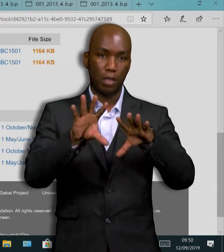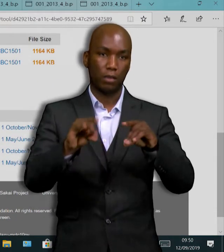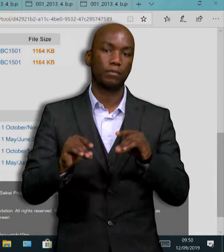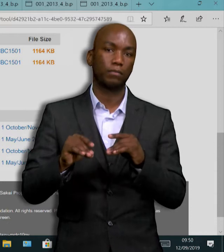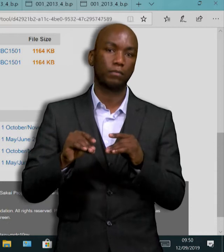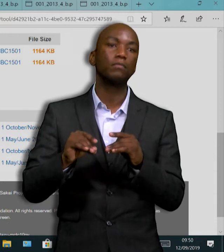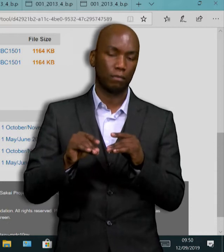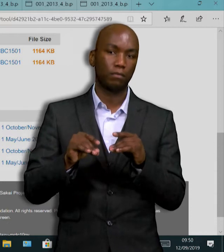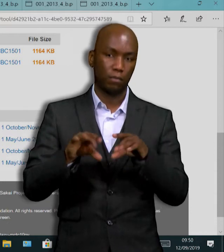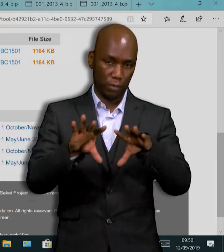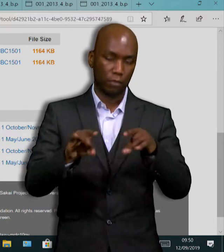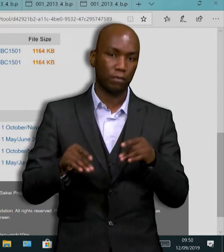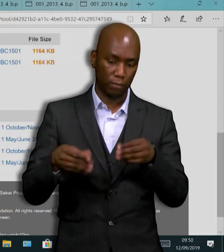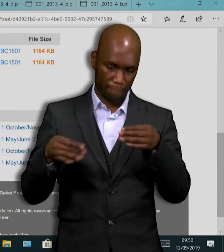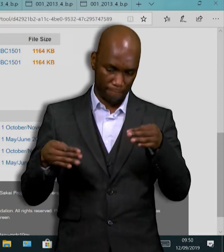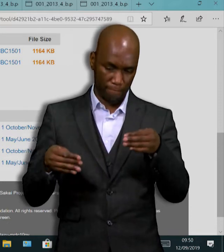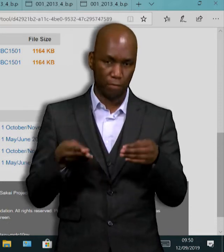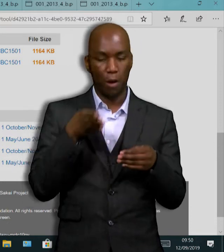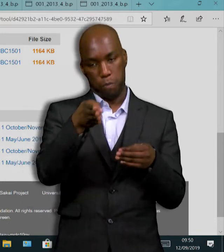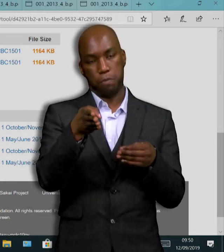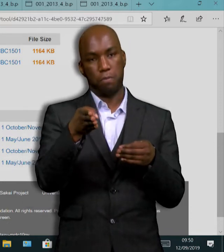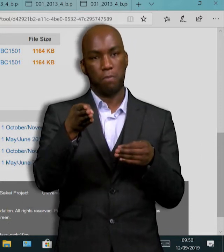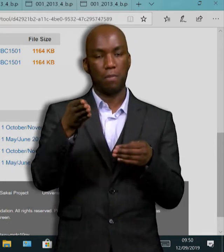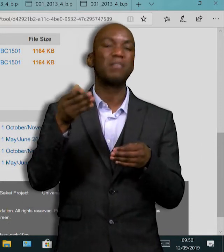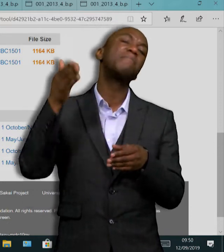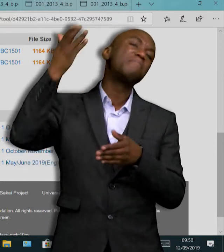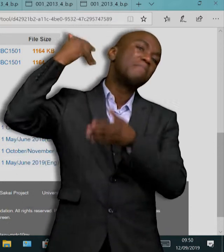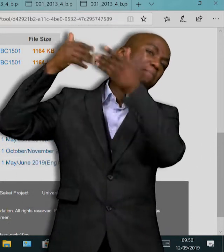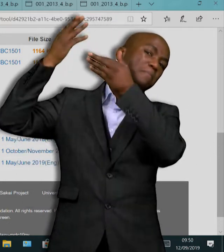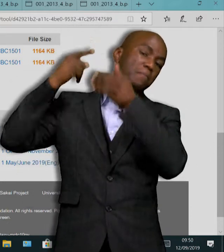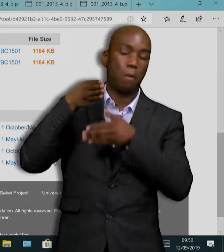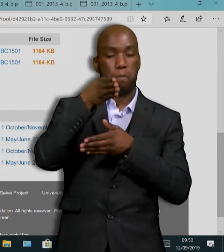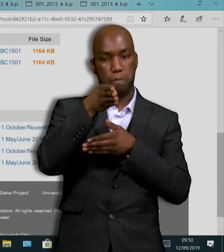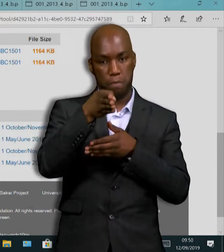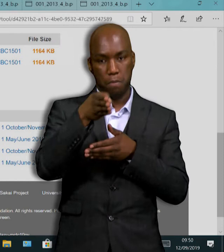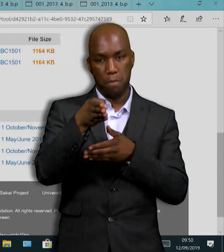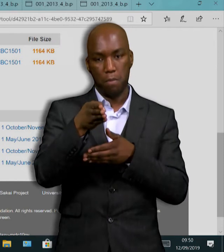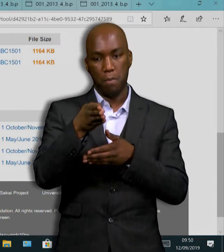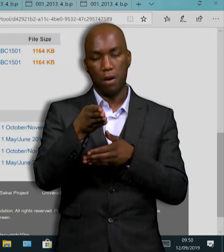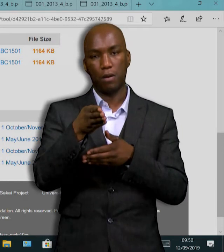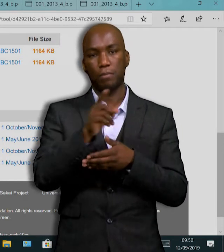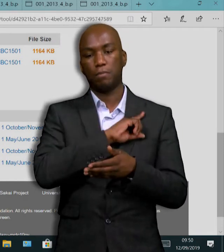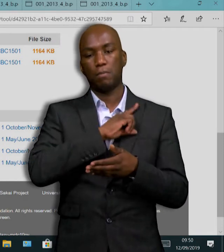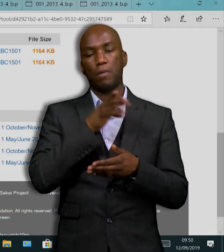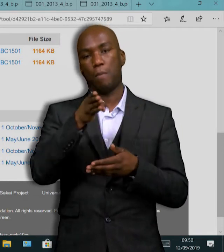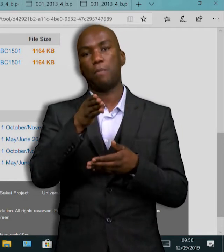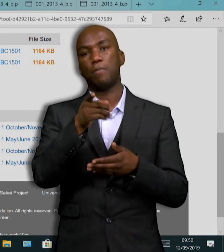examination papers to give you an idea of how we could possibly assess you.